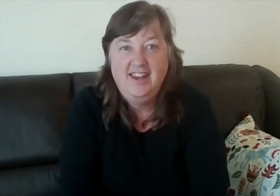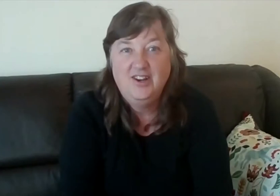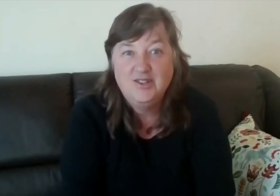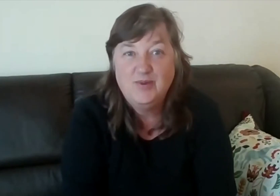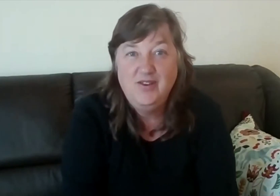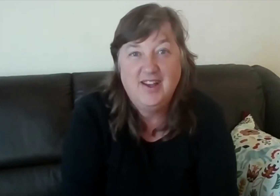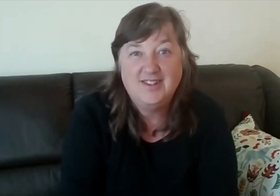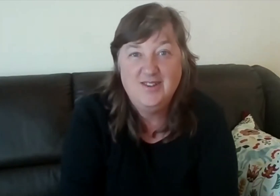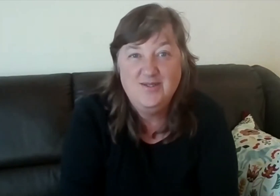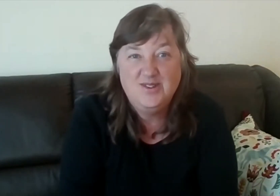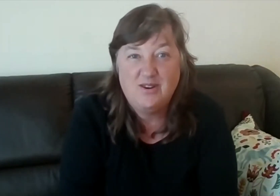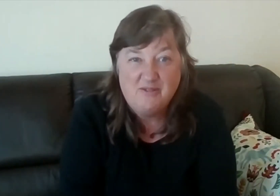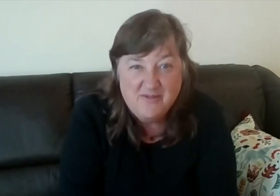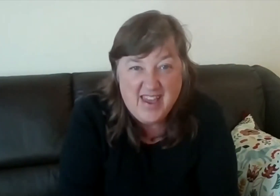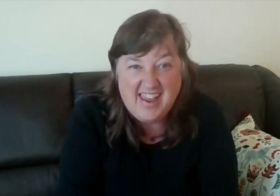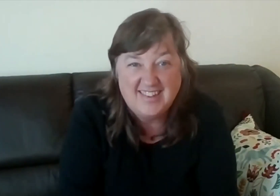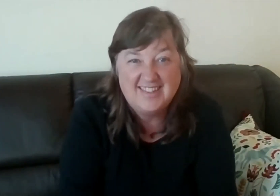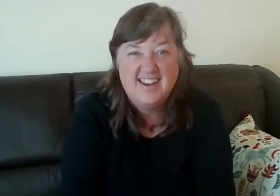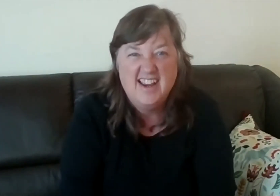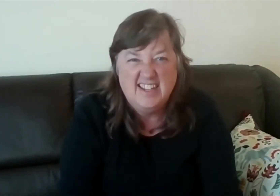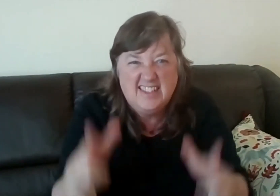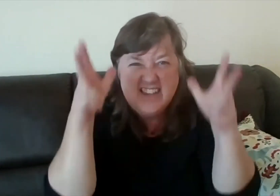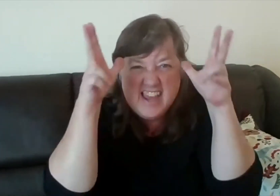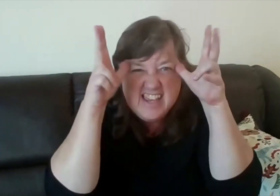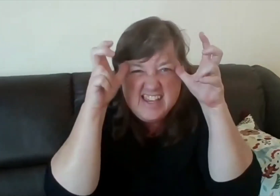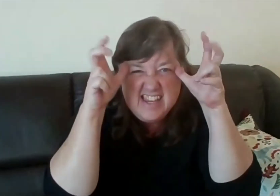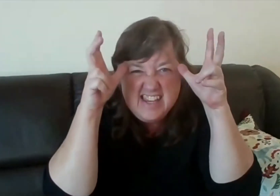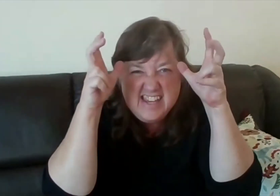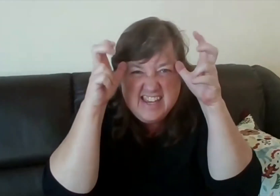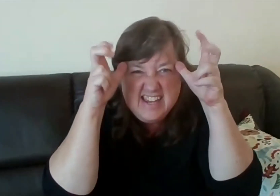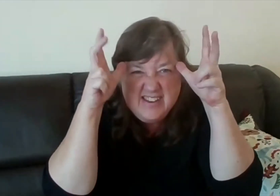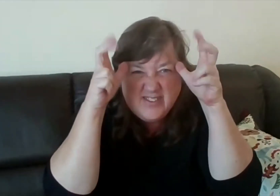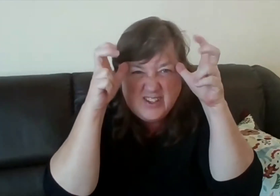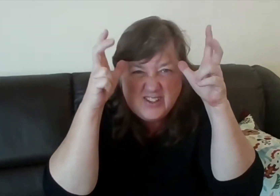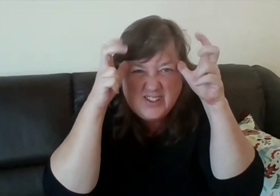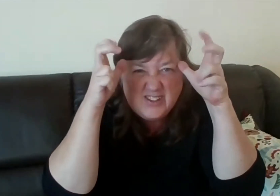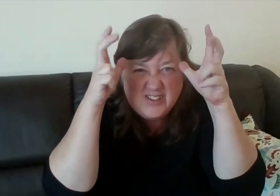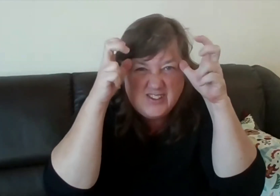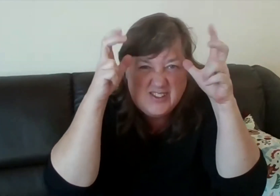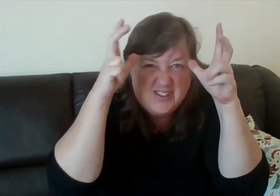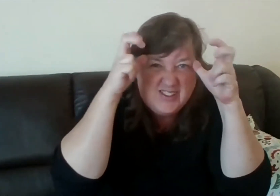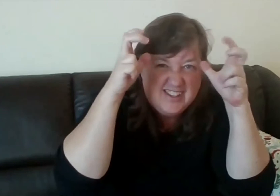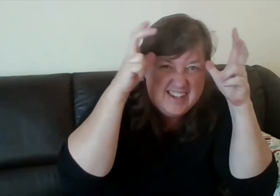here's where you get to use your face and say evil.